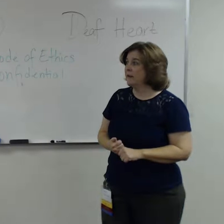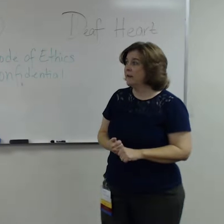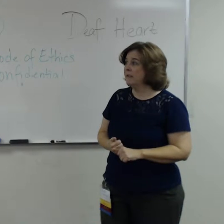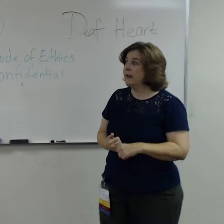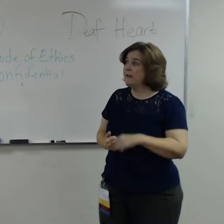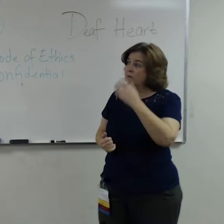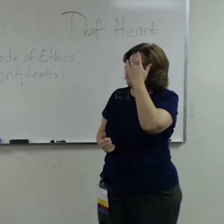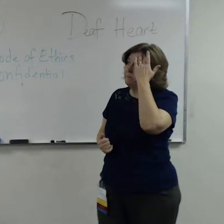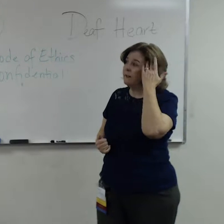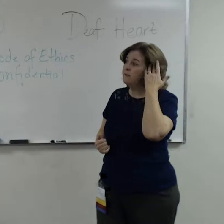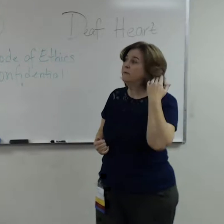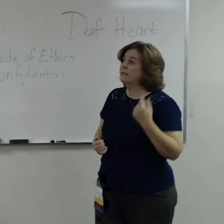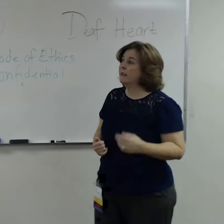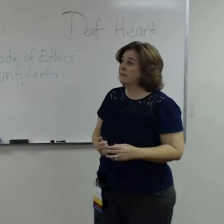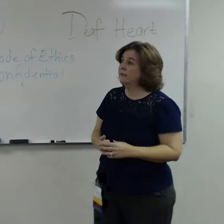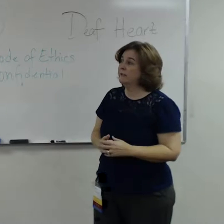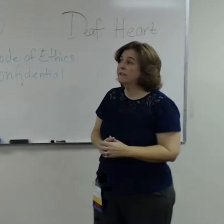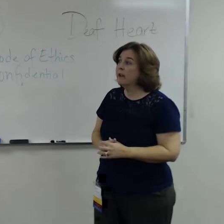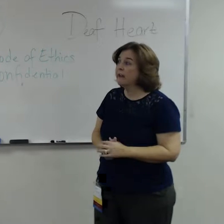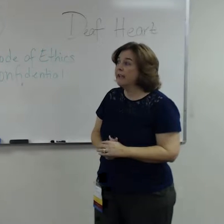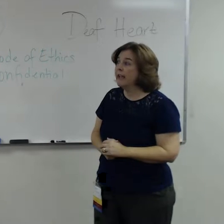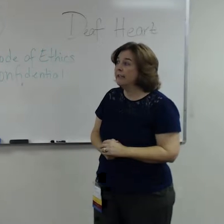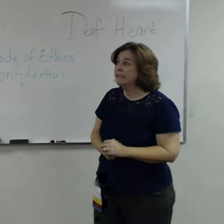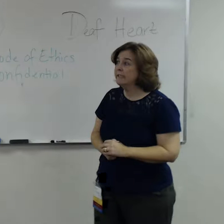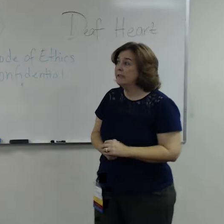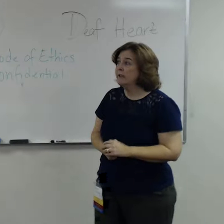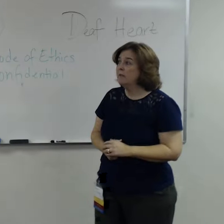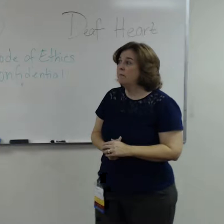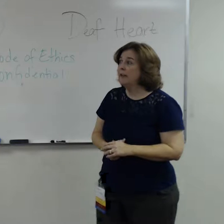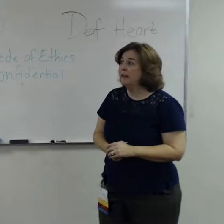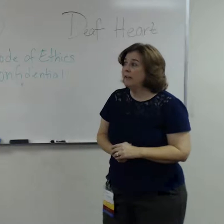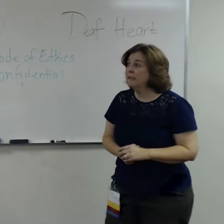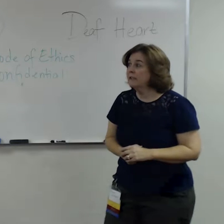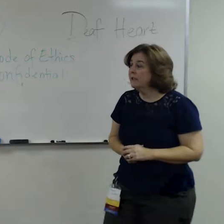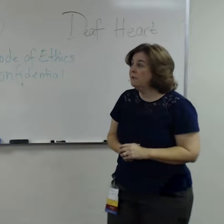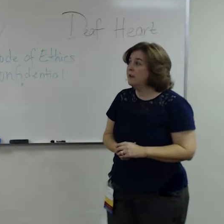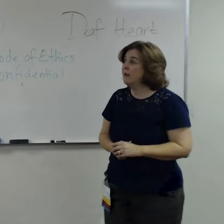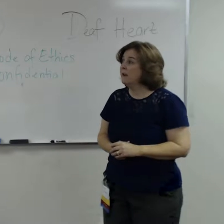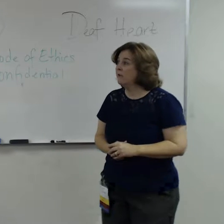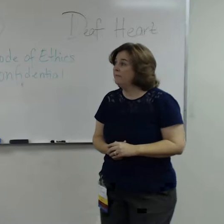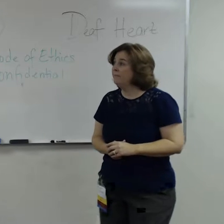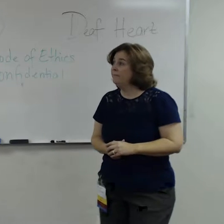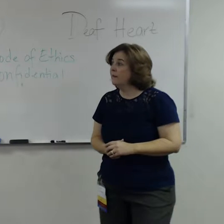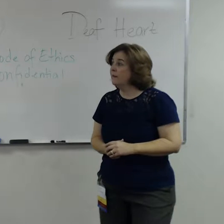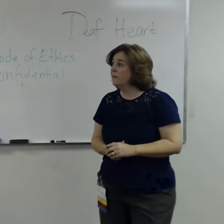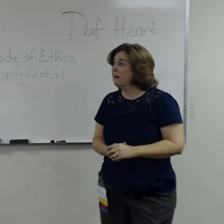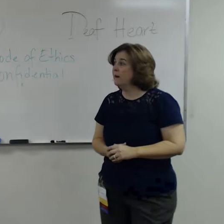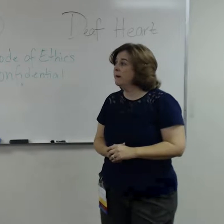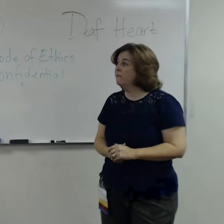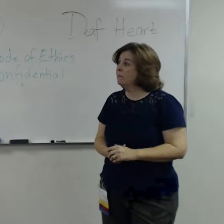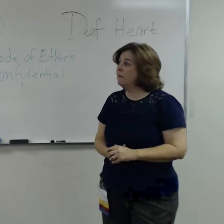that I don't respect you as elders. That's not the case. But I need to let you know that I read from the